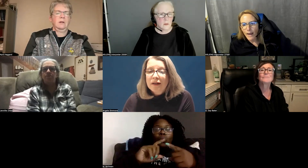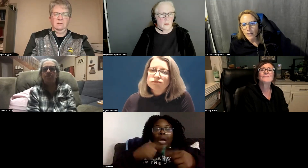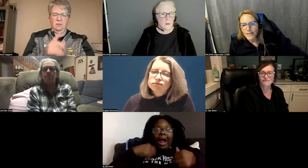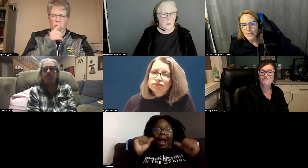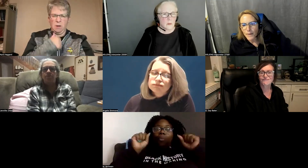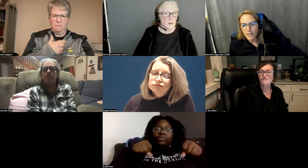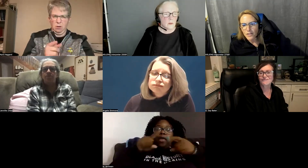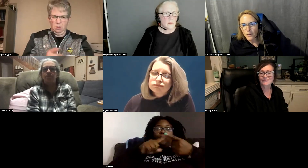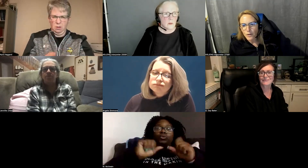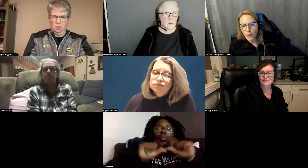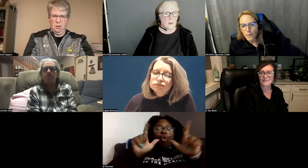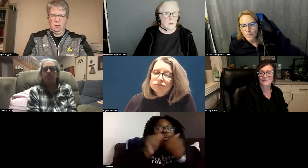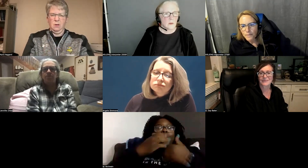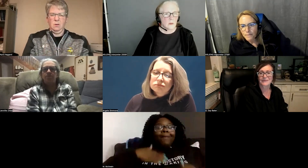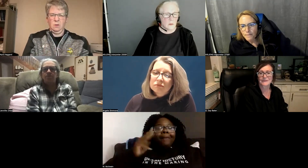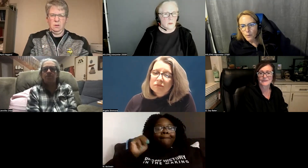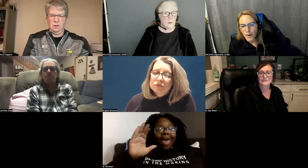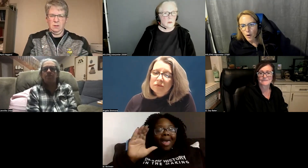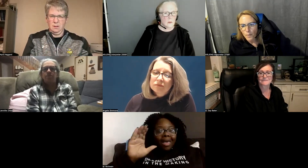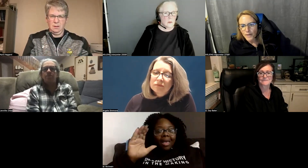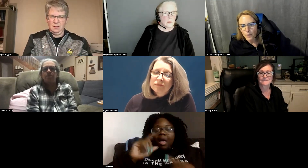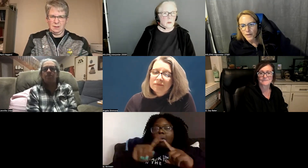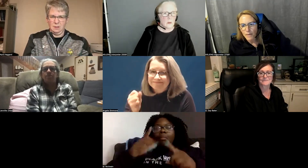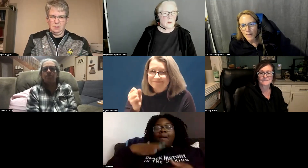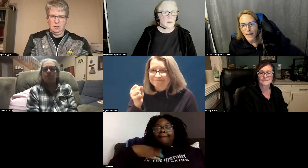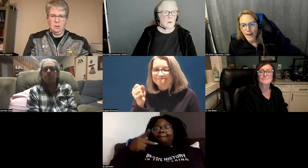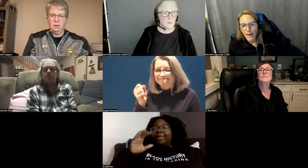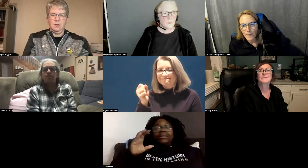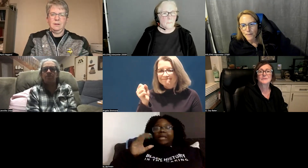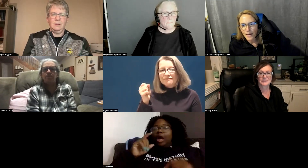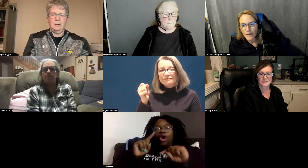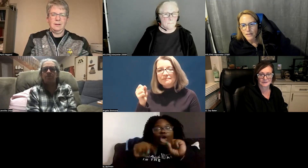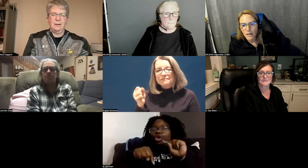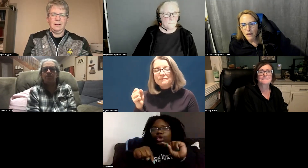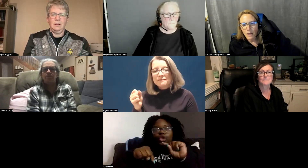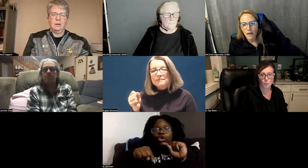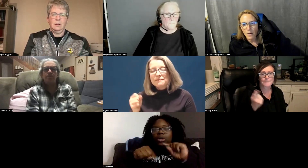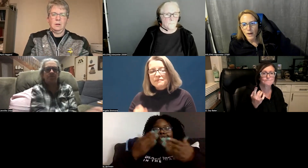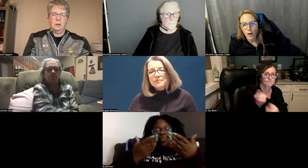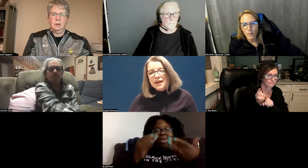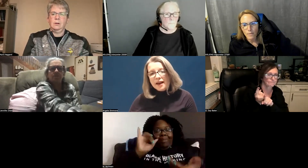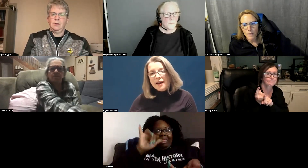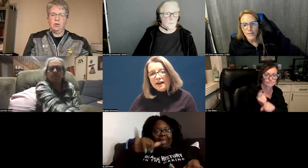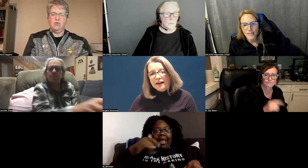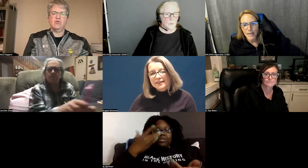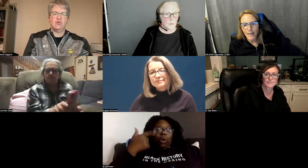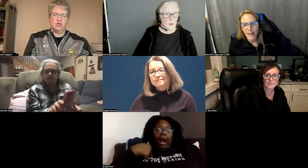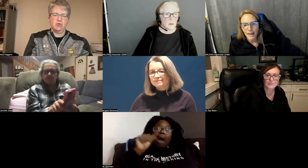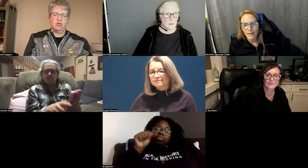I could see the pages too when I opened it with my Mac, but when I open it with my PC, I